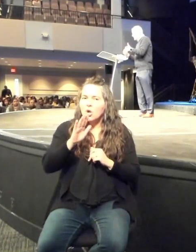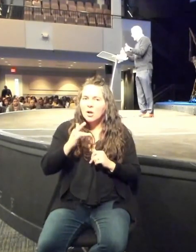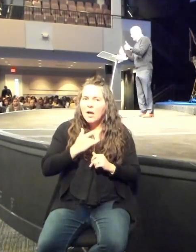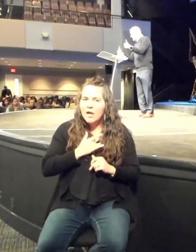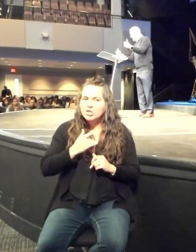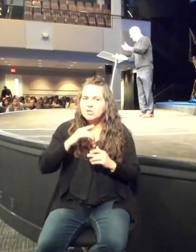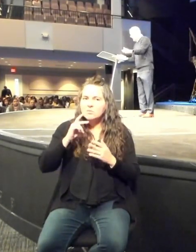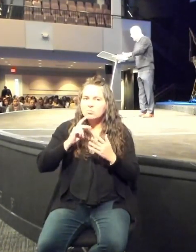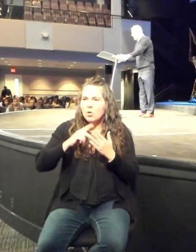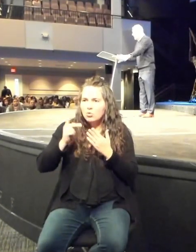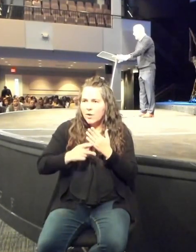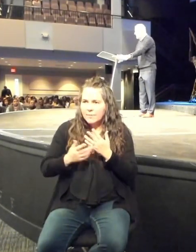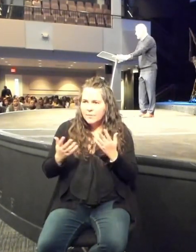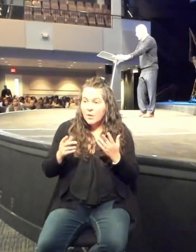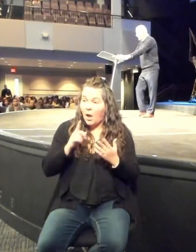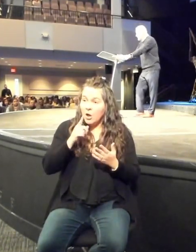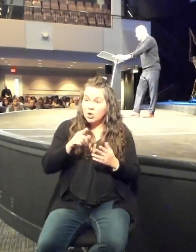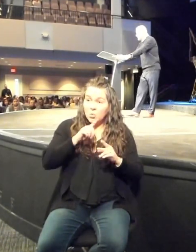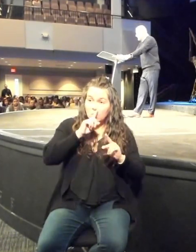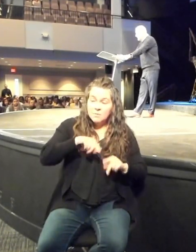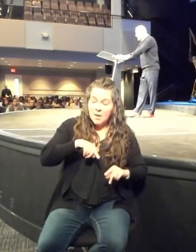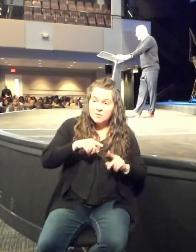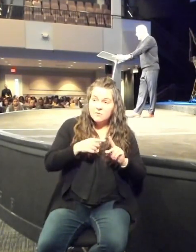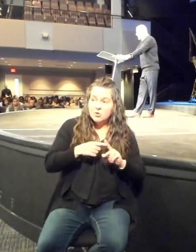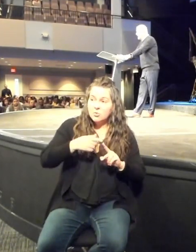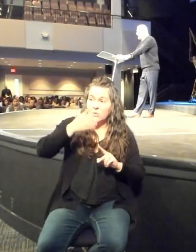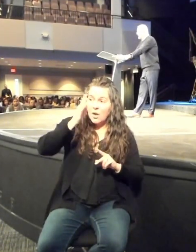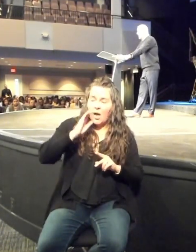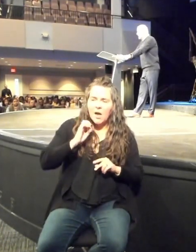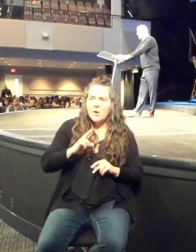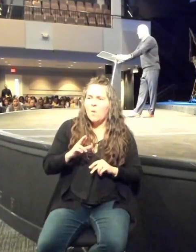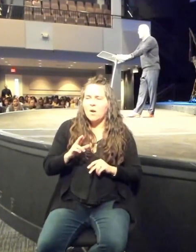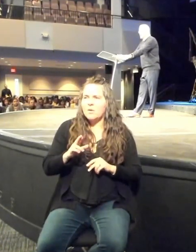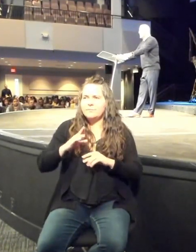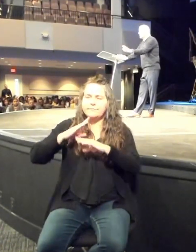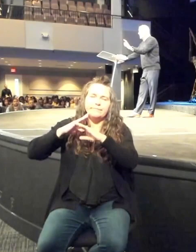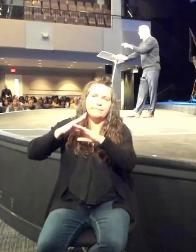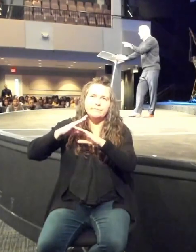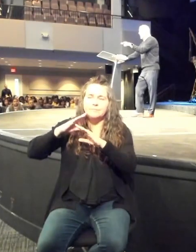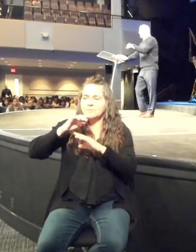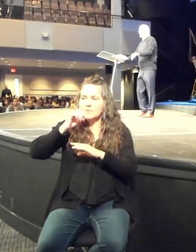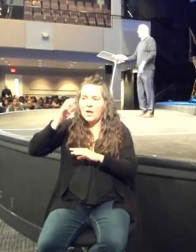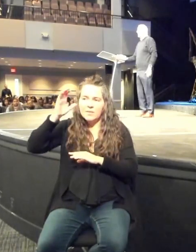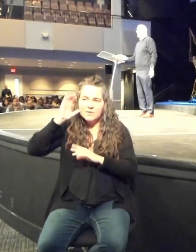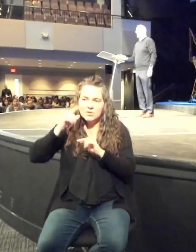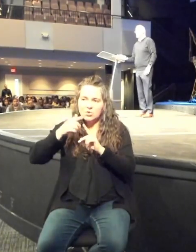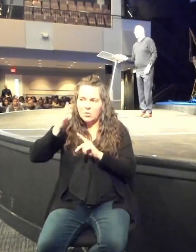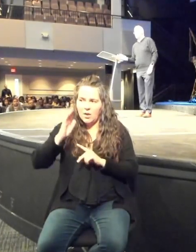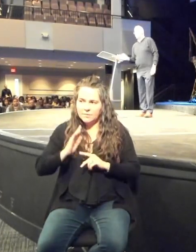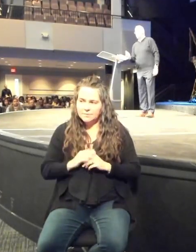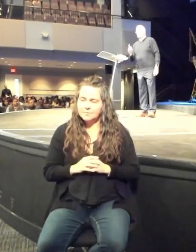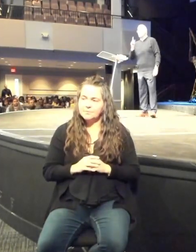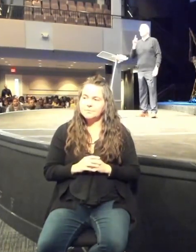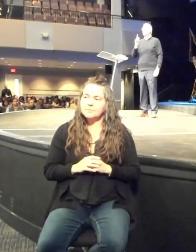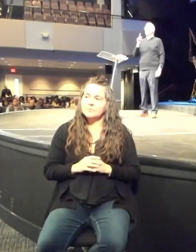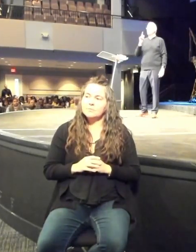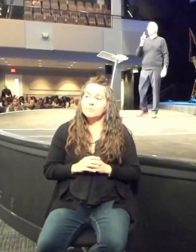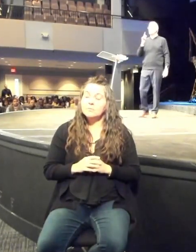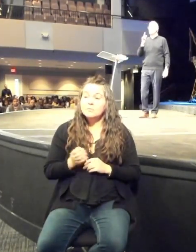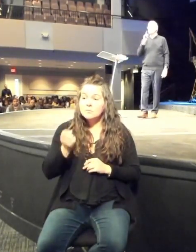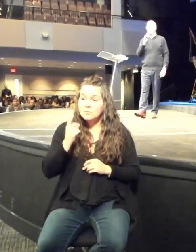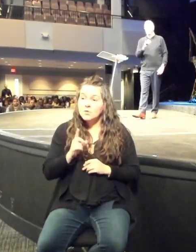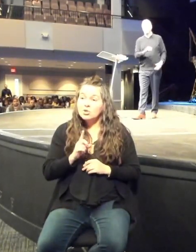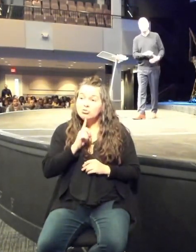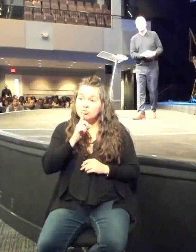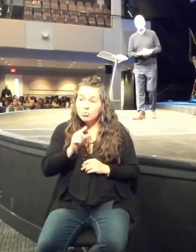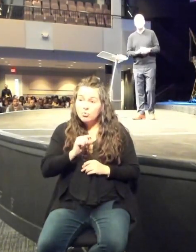Are you responsive to God or not responsive to God? And I'll say this last thing before I go to my final point. True guilt is a